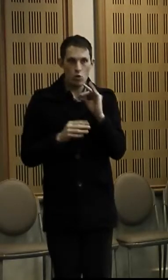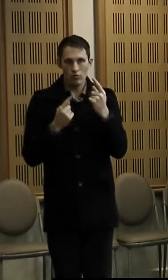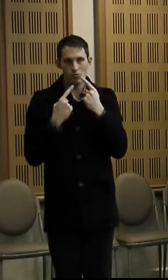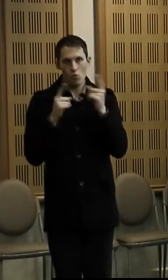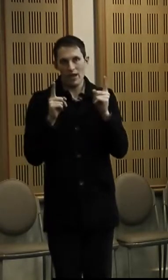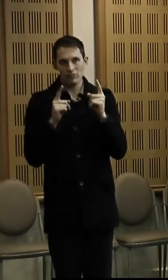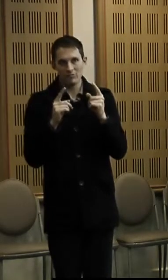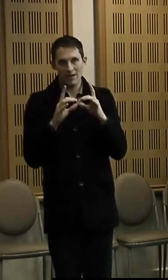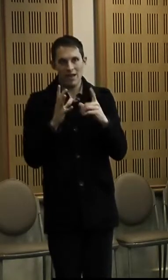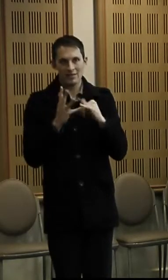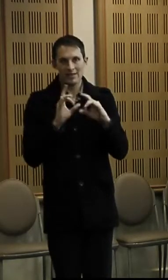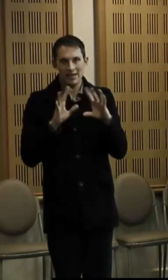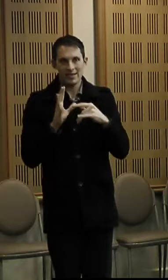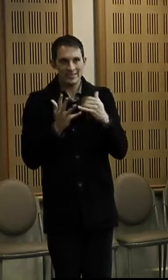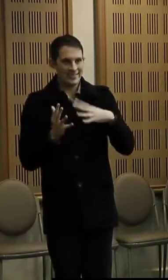needs to be.